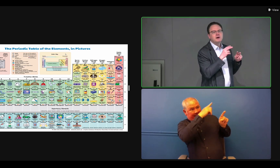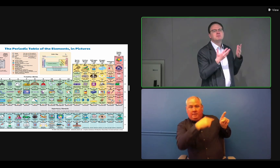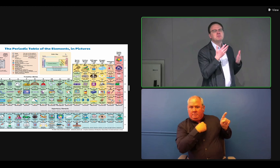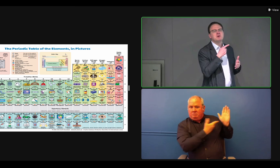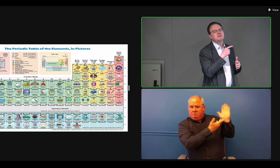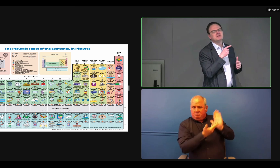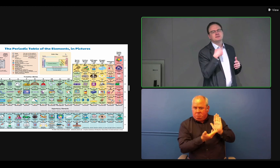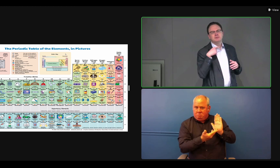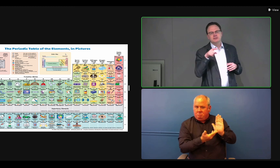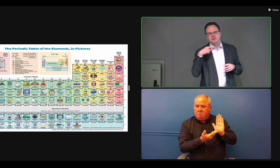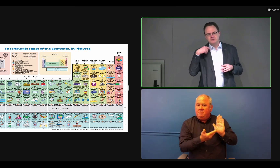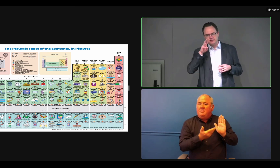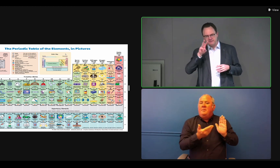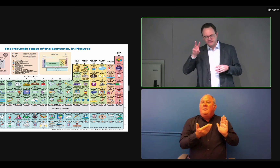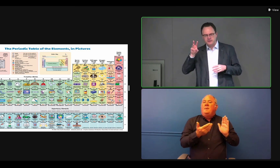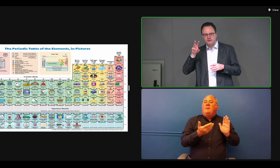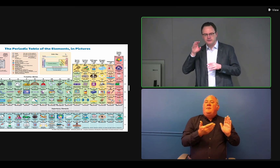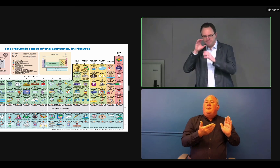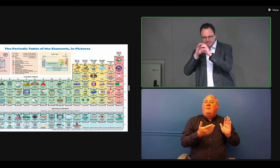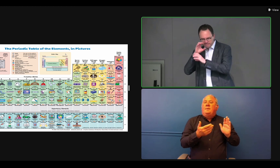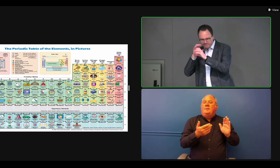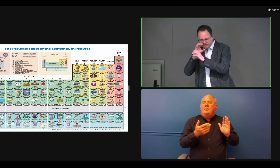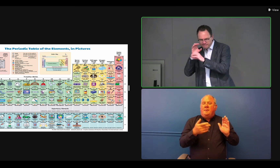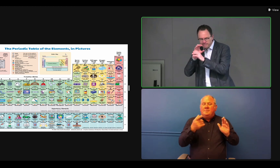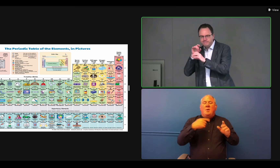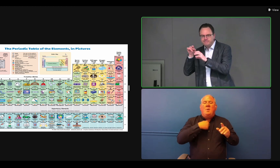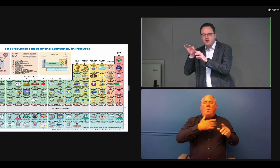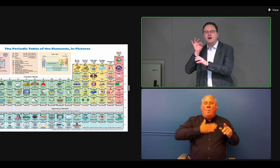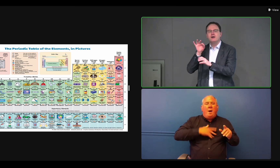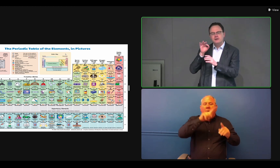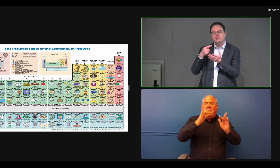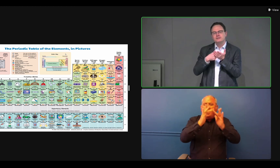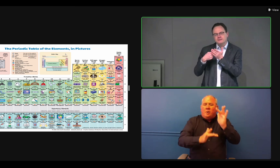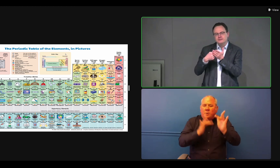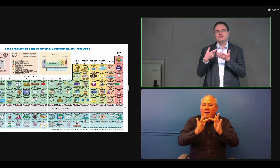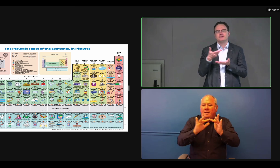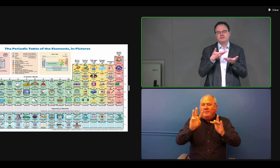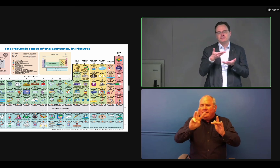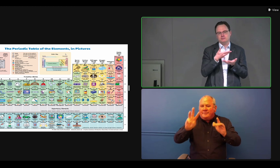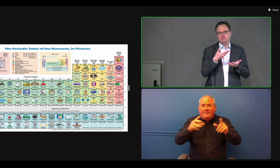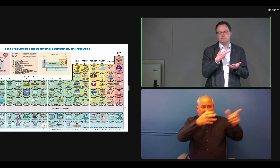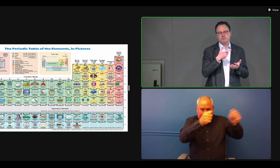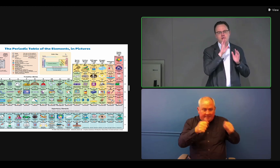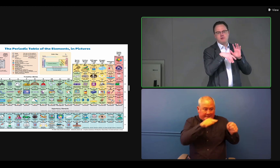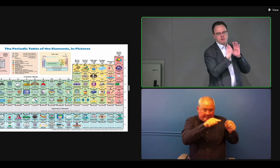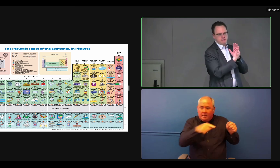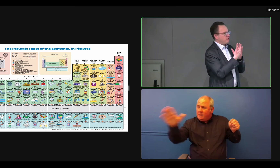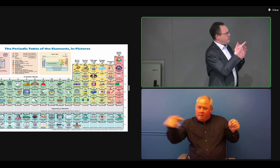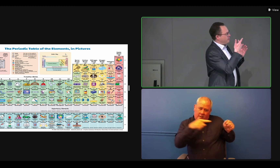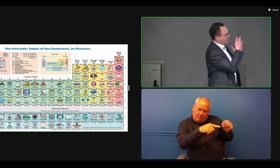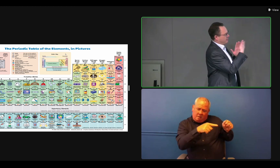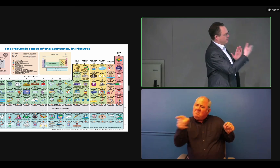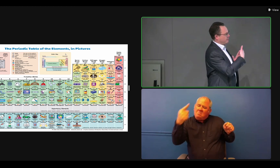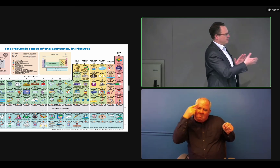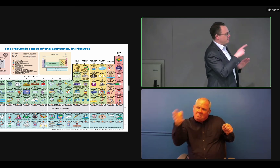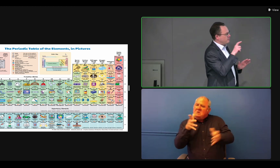I've taken this periodic table because it has some pictures of the elements and their common